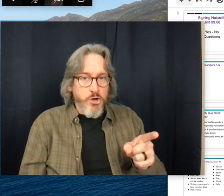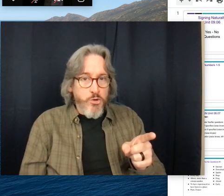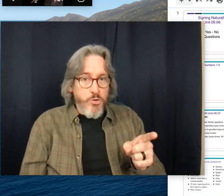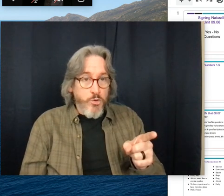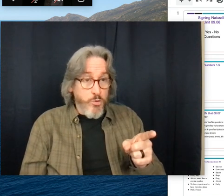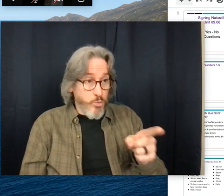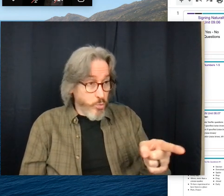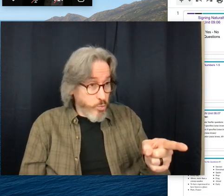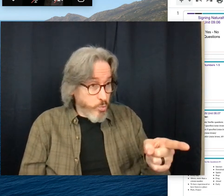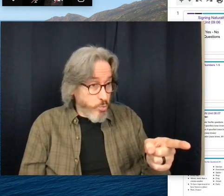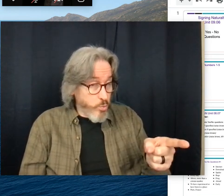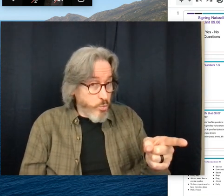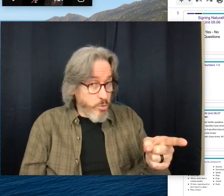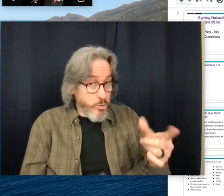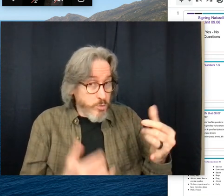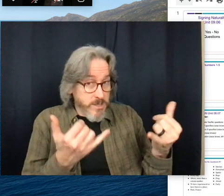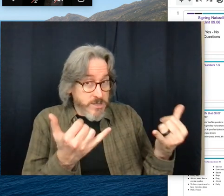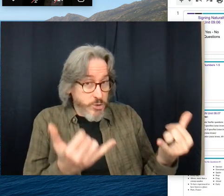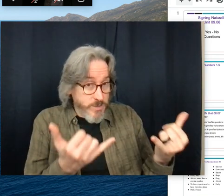So